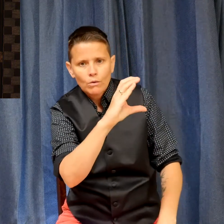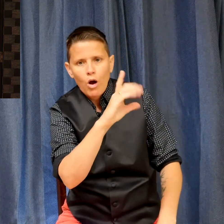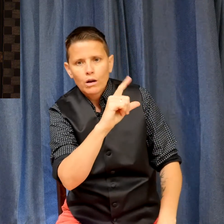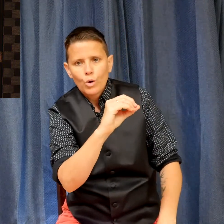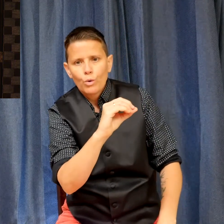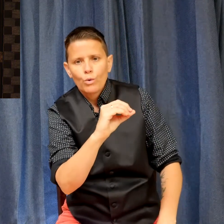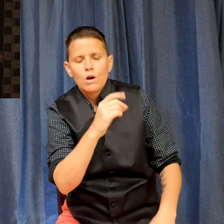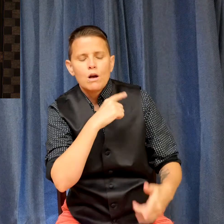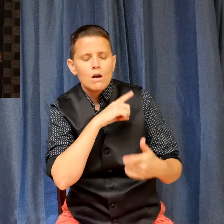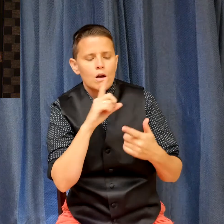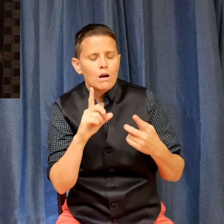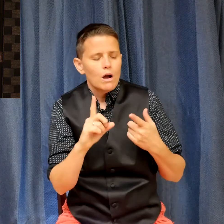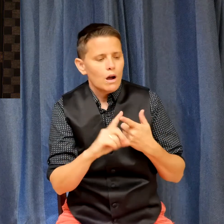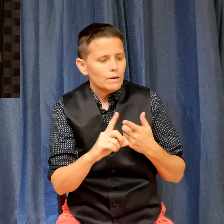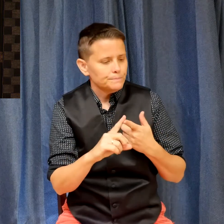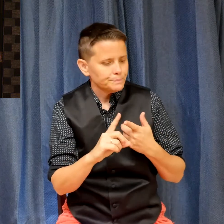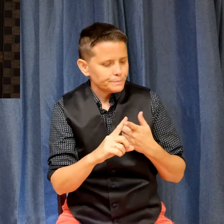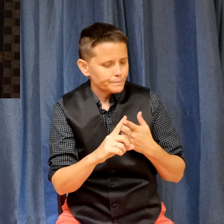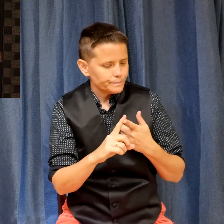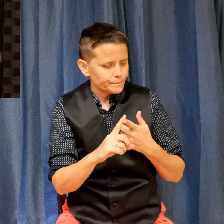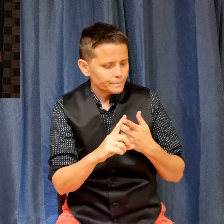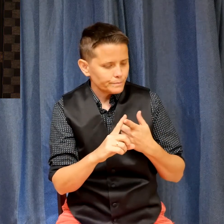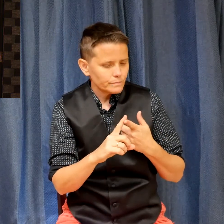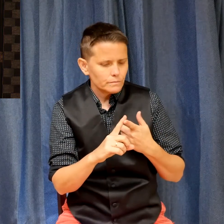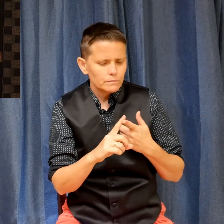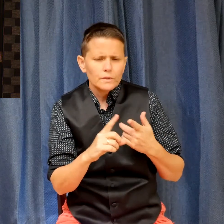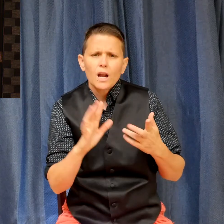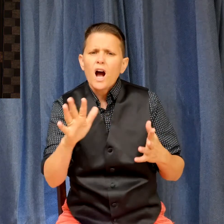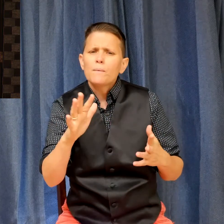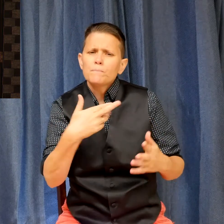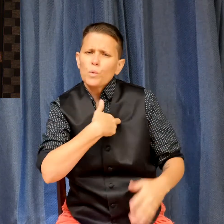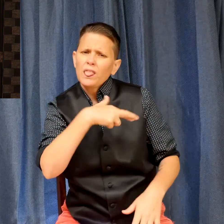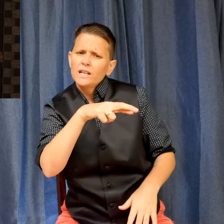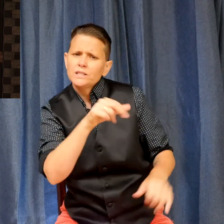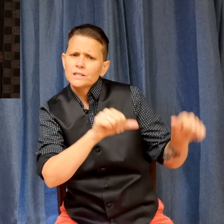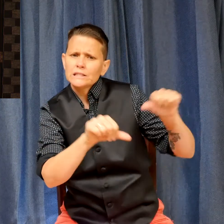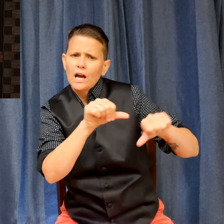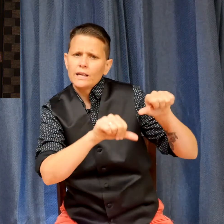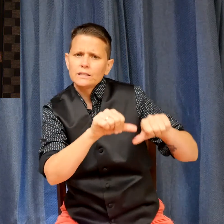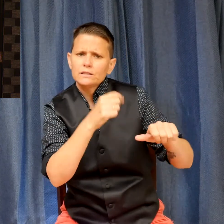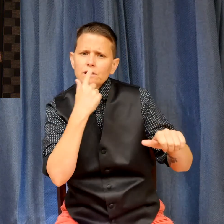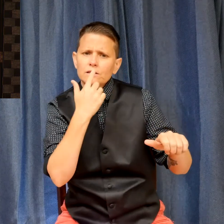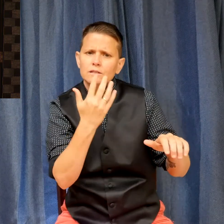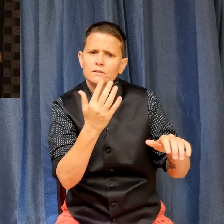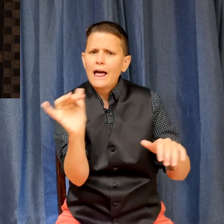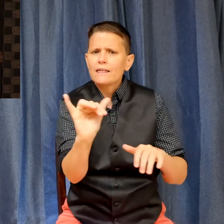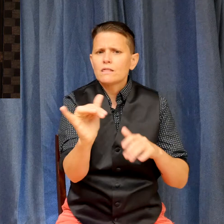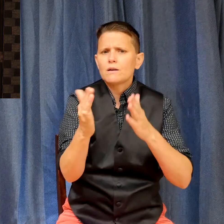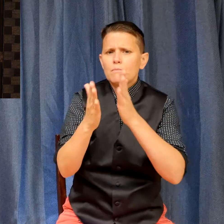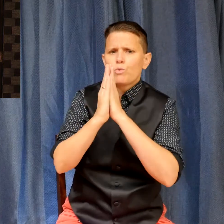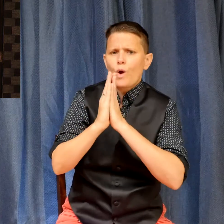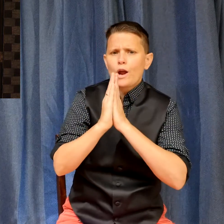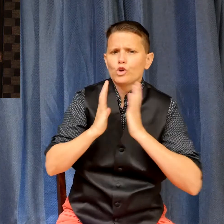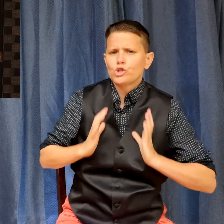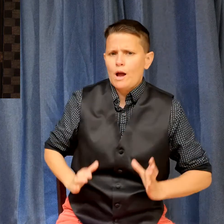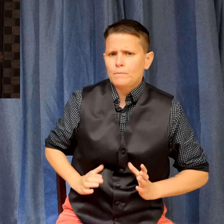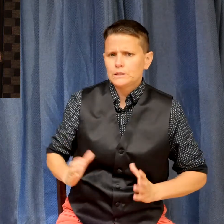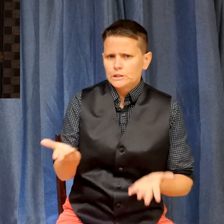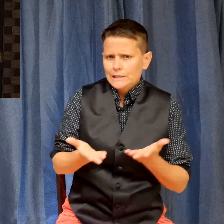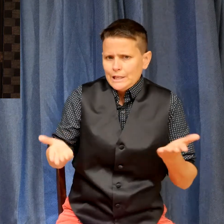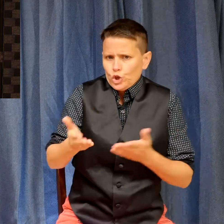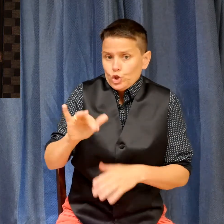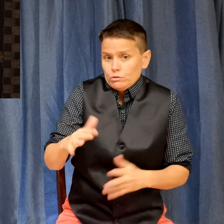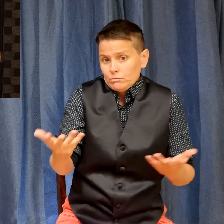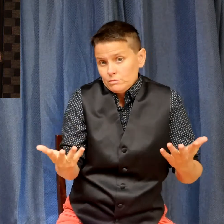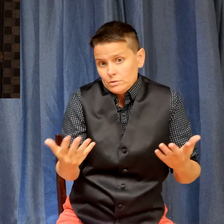prayer chaplains here, a little bit more training, but same idea. So I would suggest to